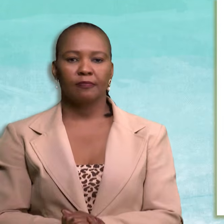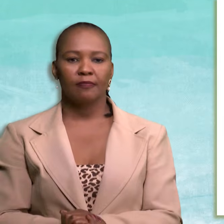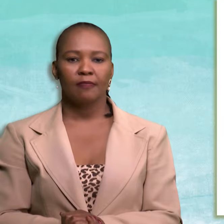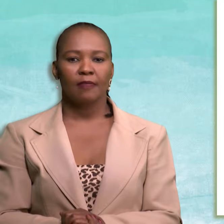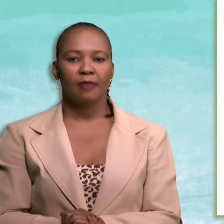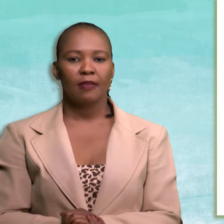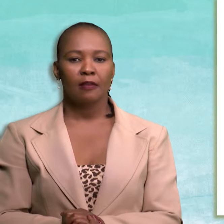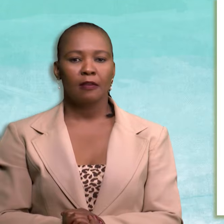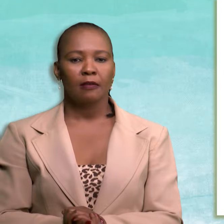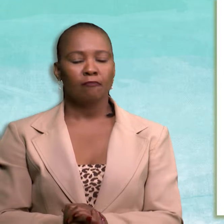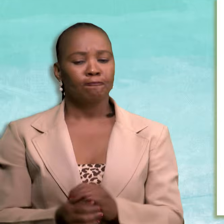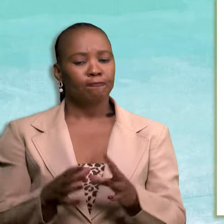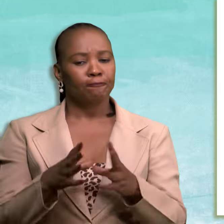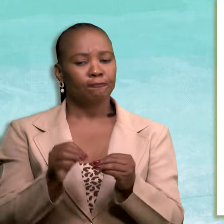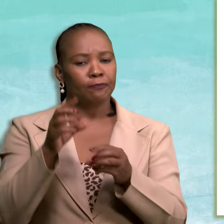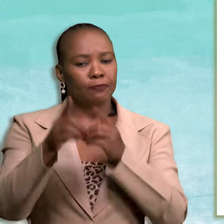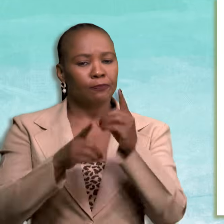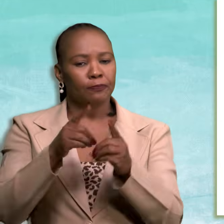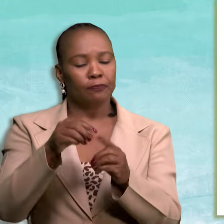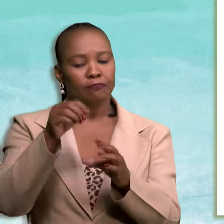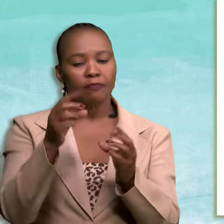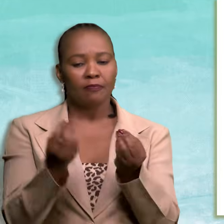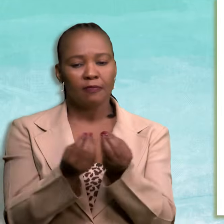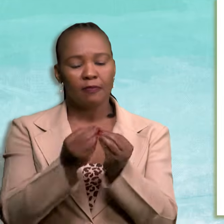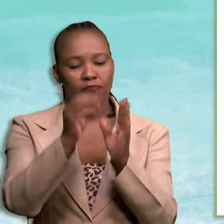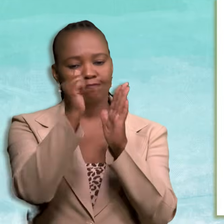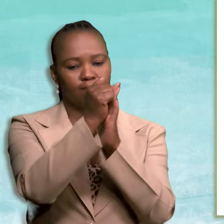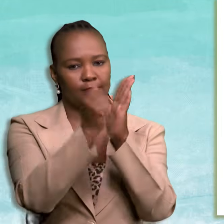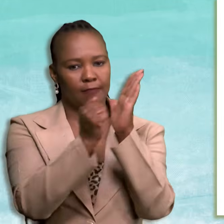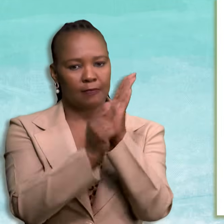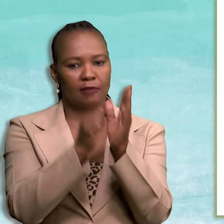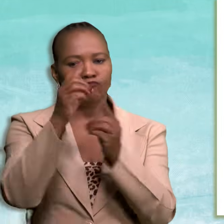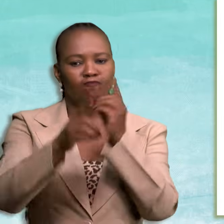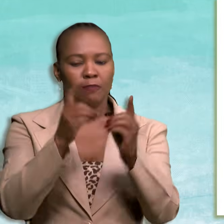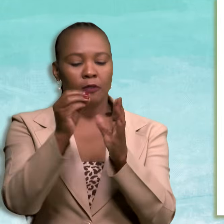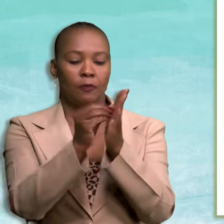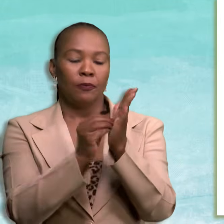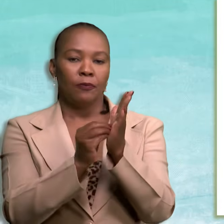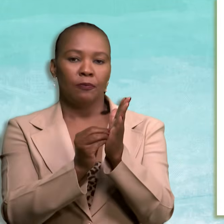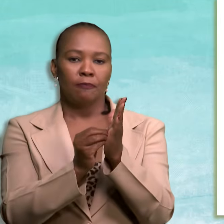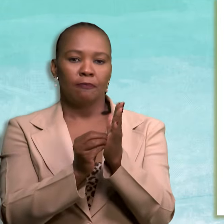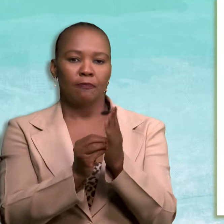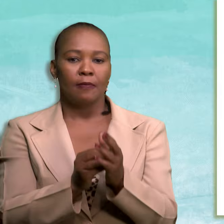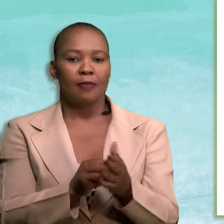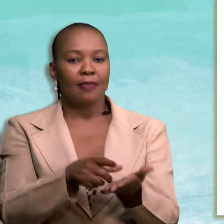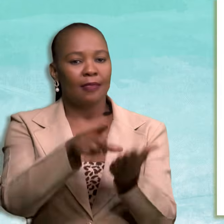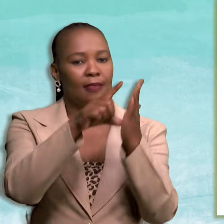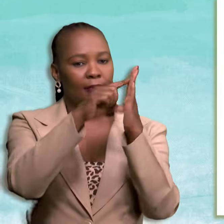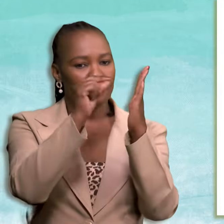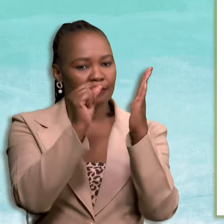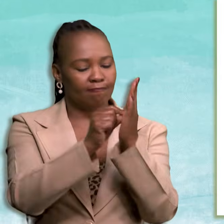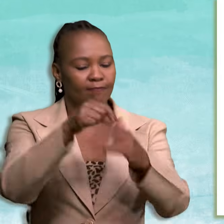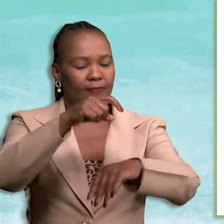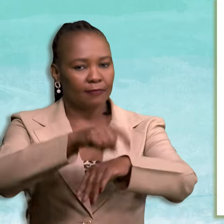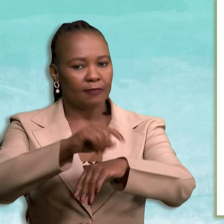After the details of each of the items on the agenda have been discussed and noted down, the date and time